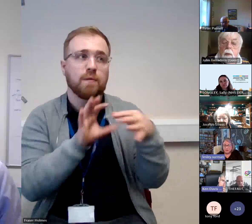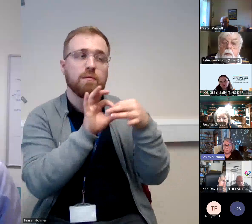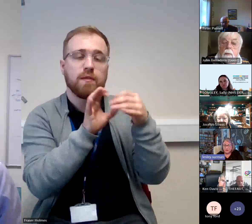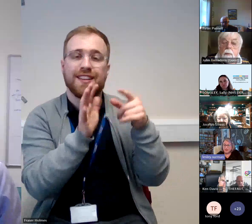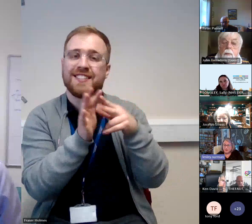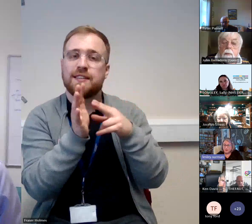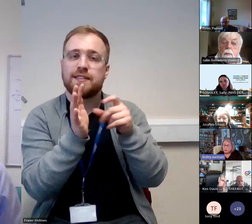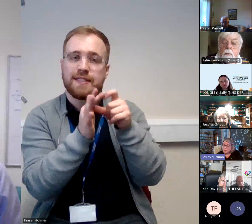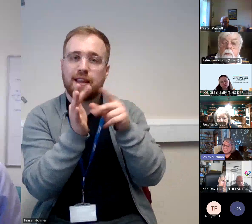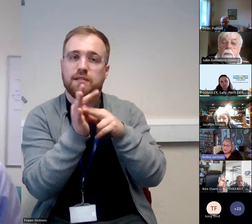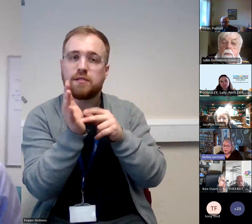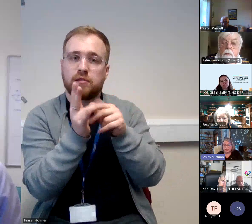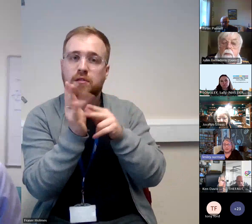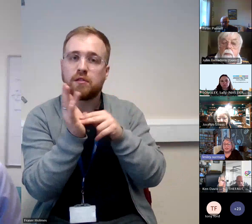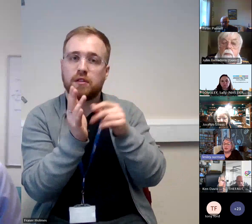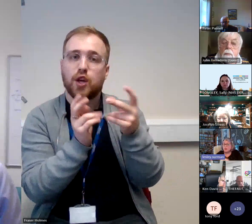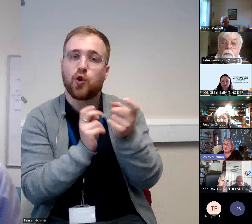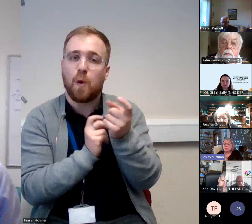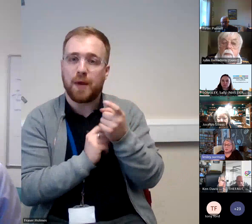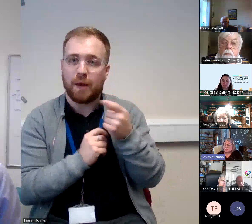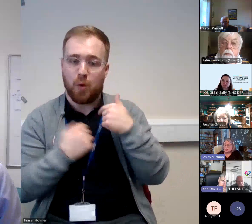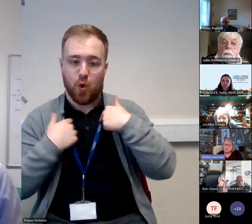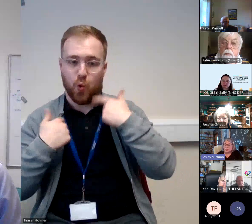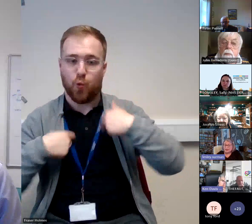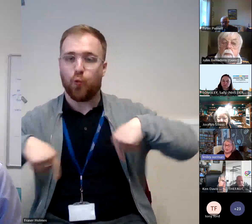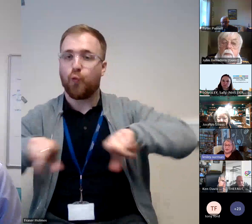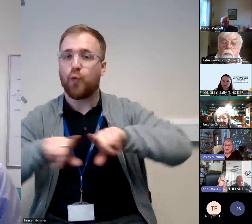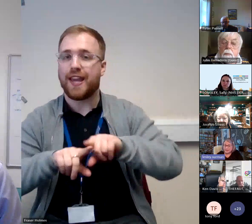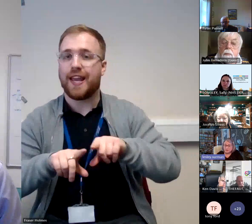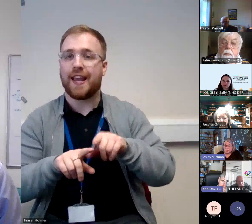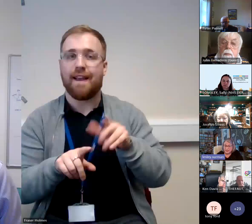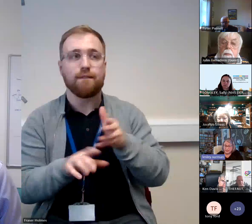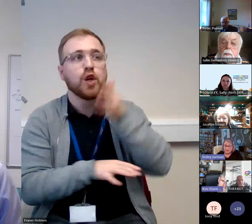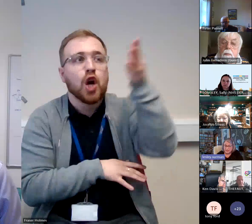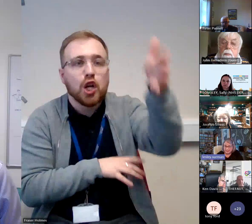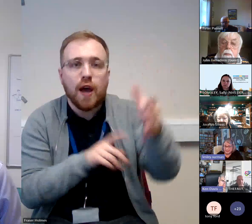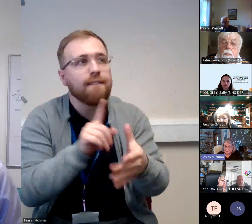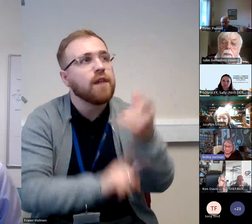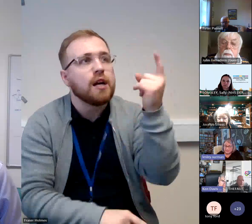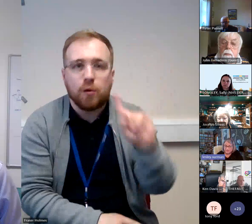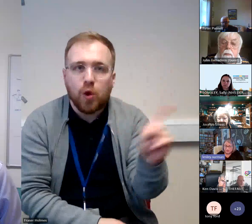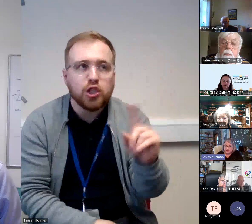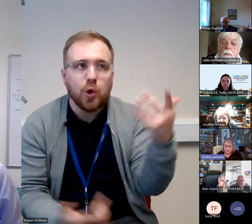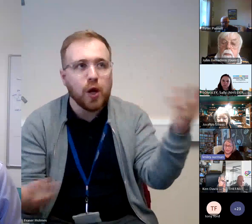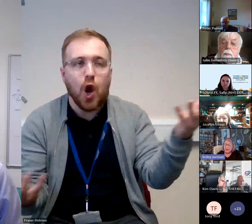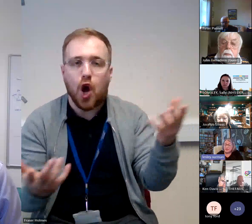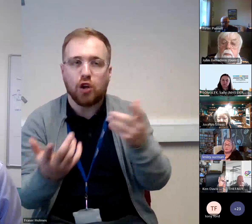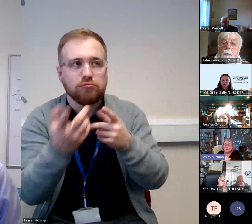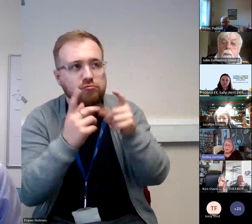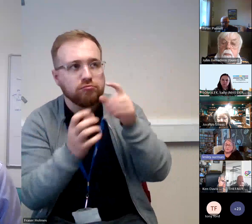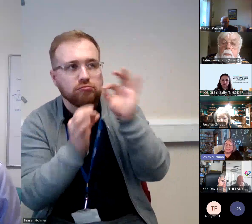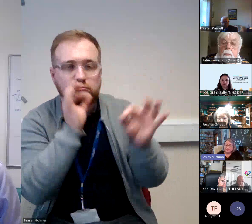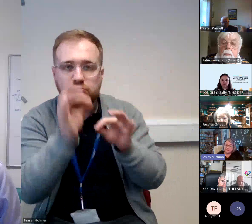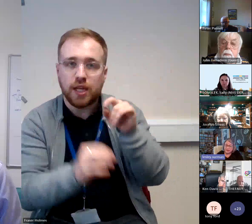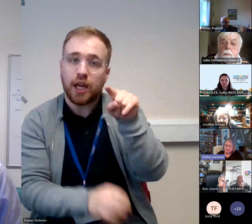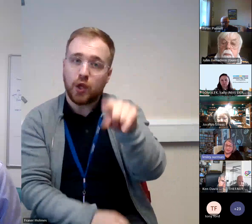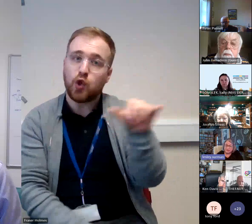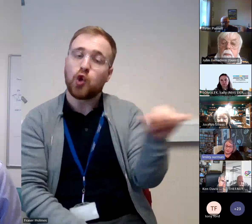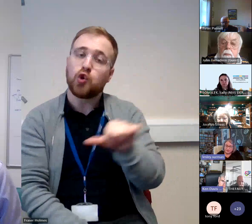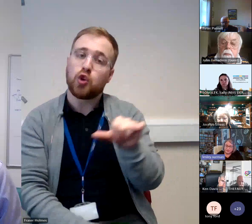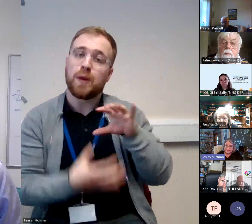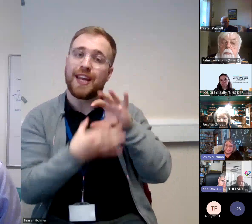up. But we're the ones that have gone out to find out what it is that's happening for us. And you should have really